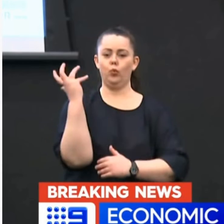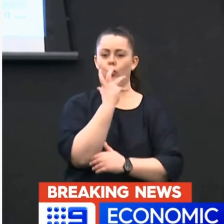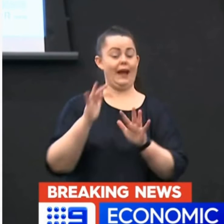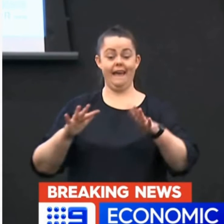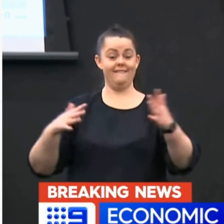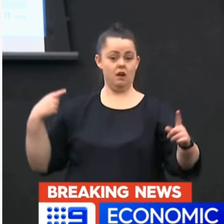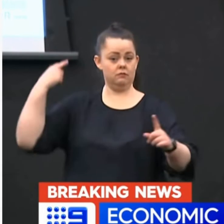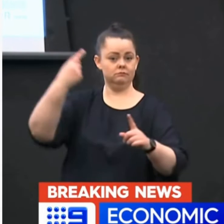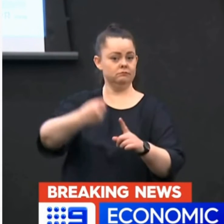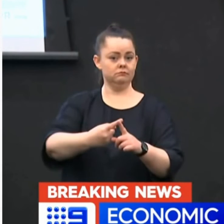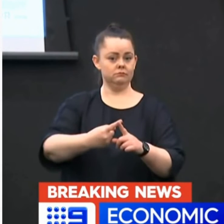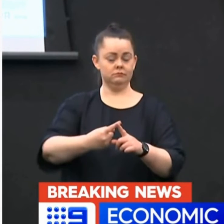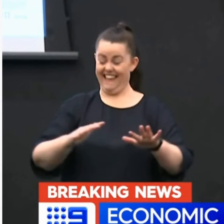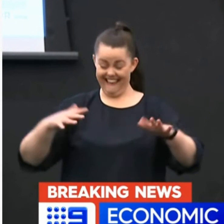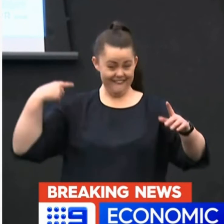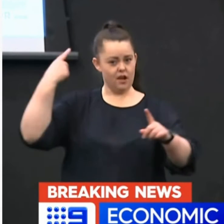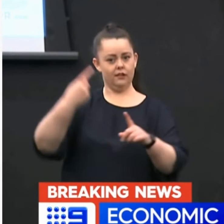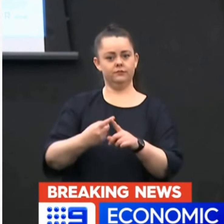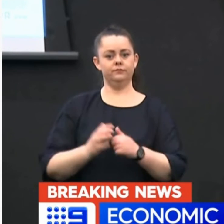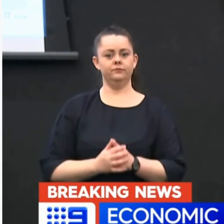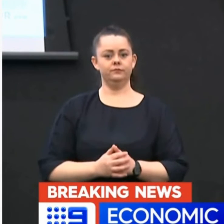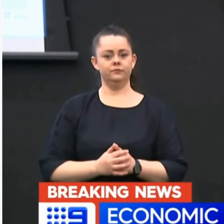our state's history. We've lost over